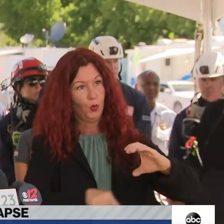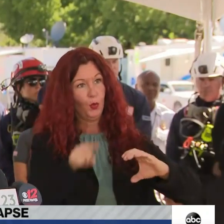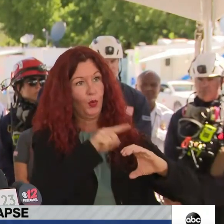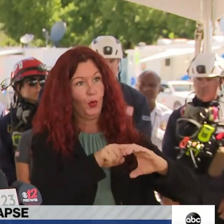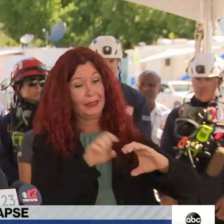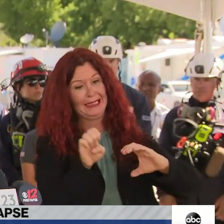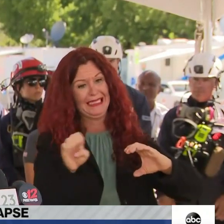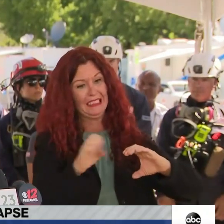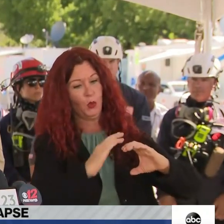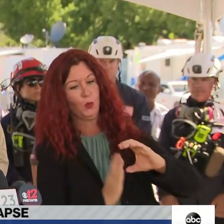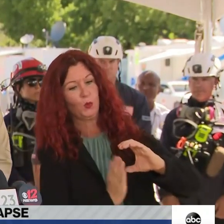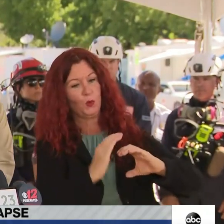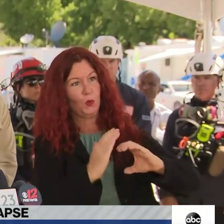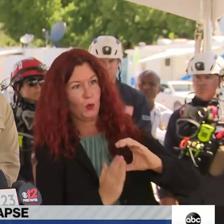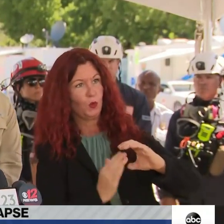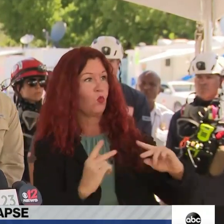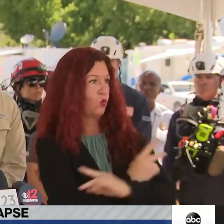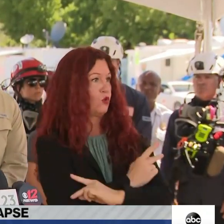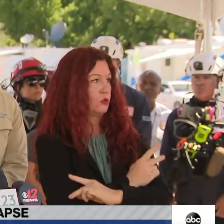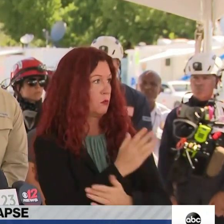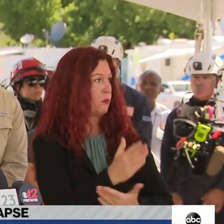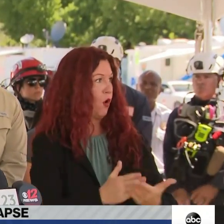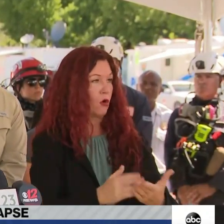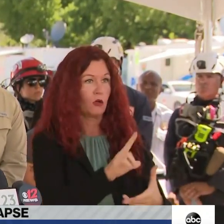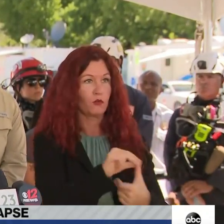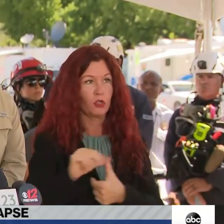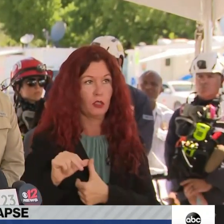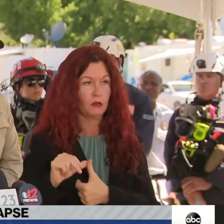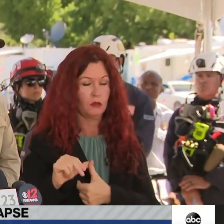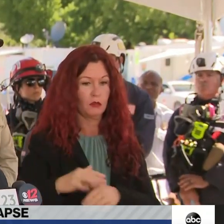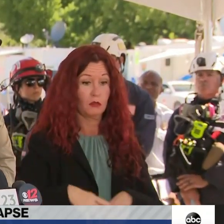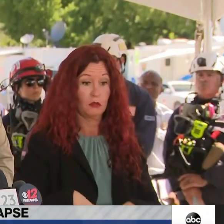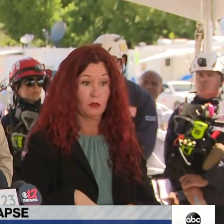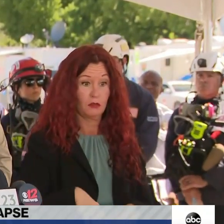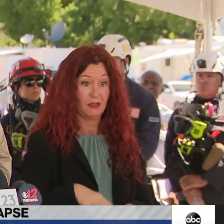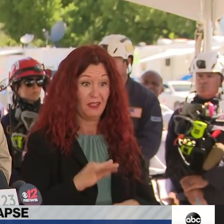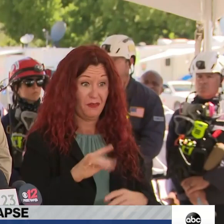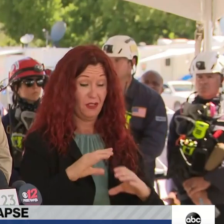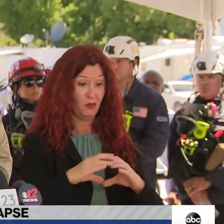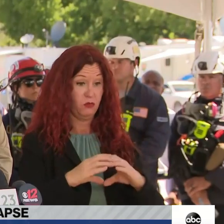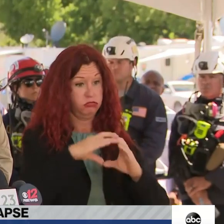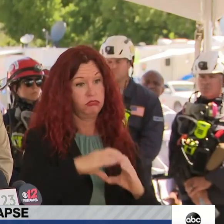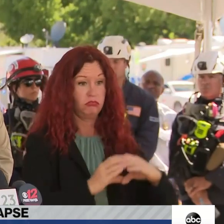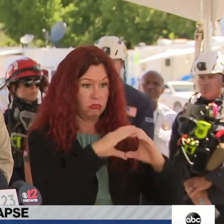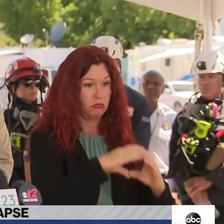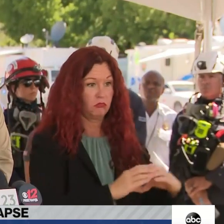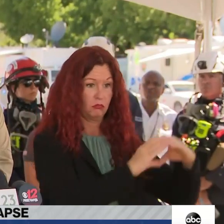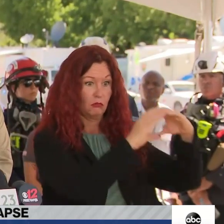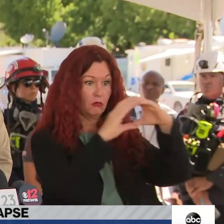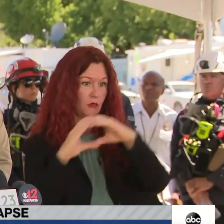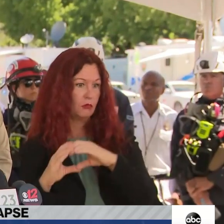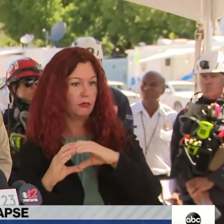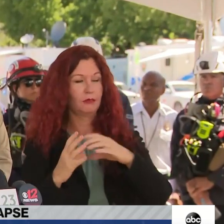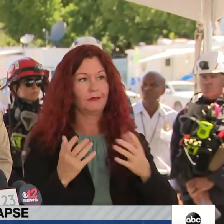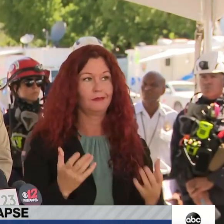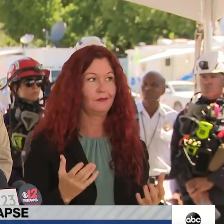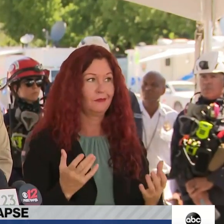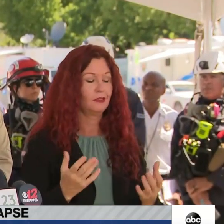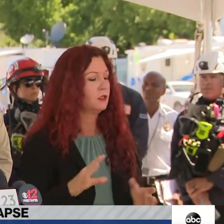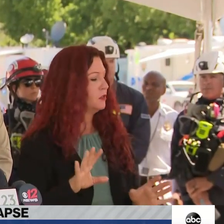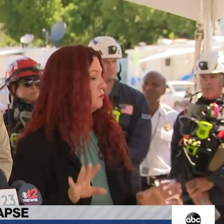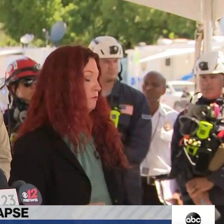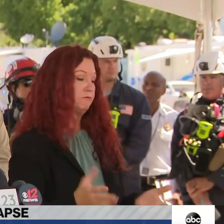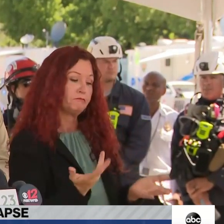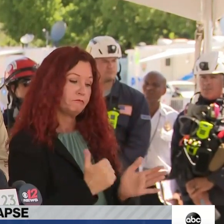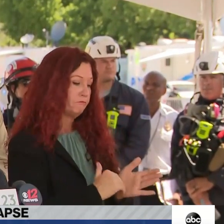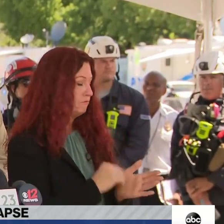building? I think that will be dependent on what the mayor's doing, but I don't know that we would get impacts here.